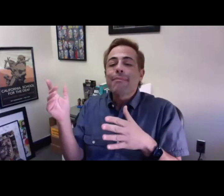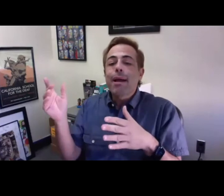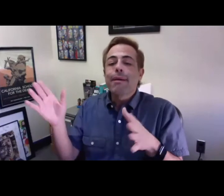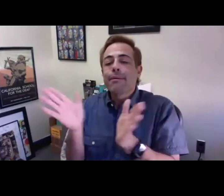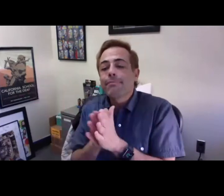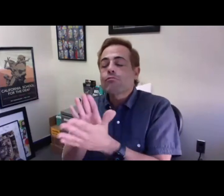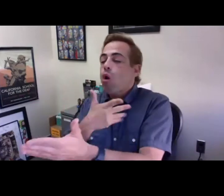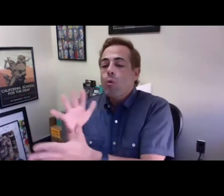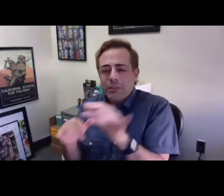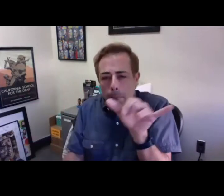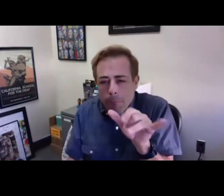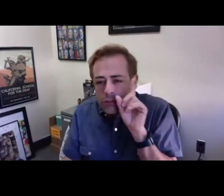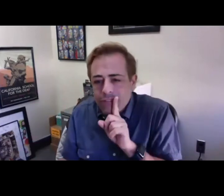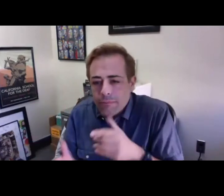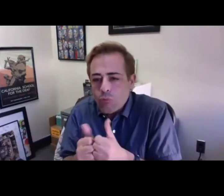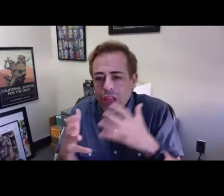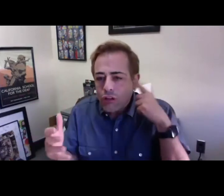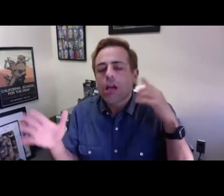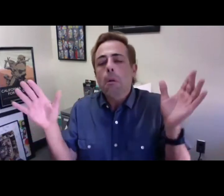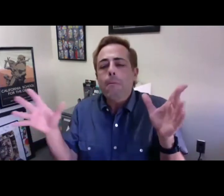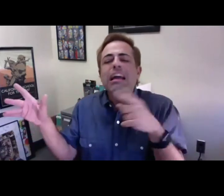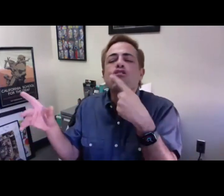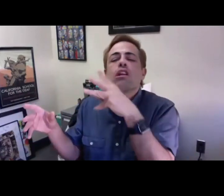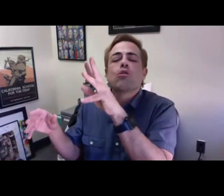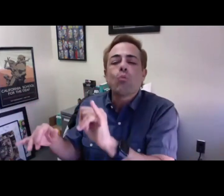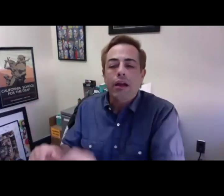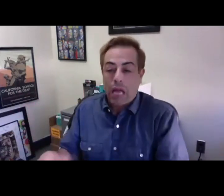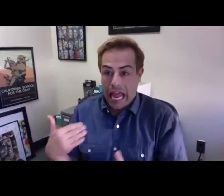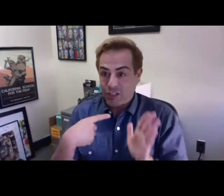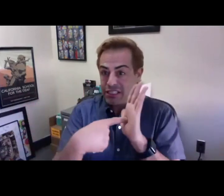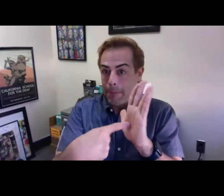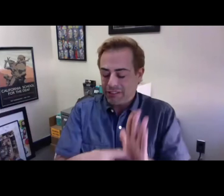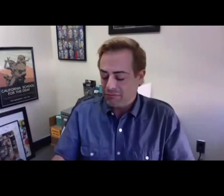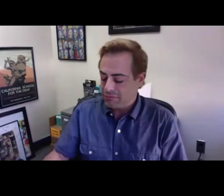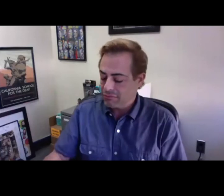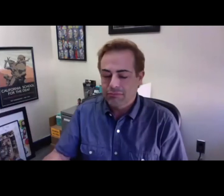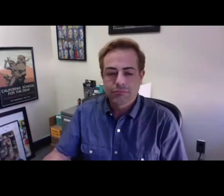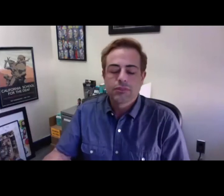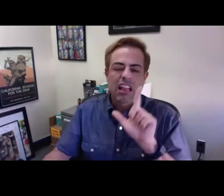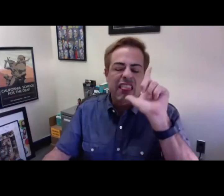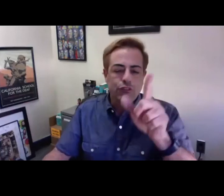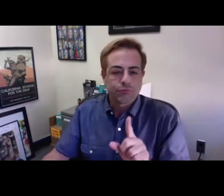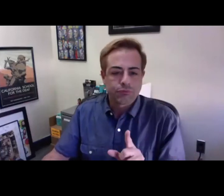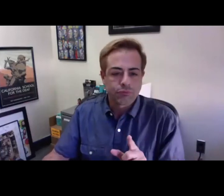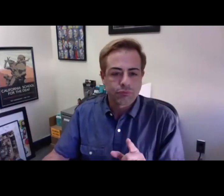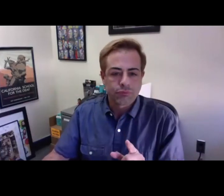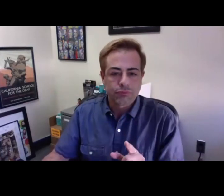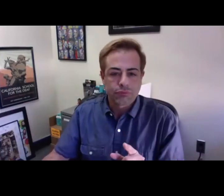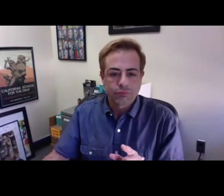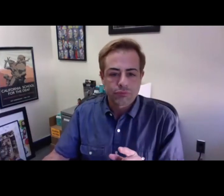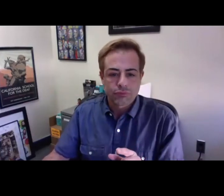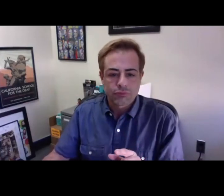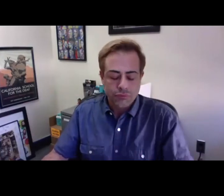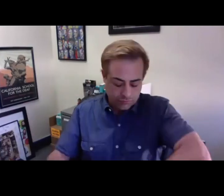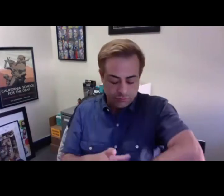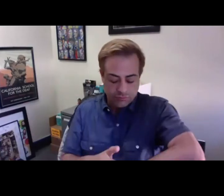method of trying to do oral education for 200 years, and that hasn't really worked. So